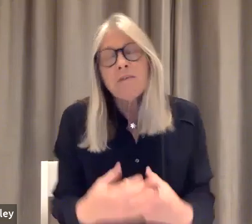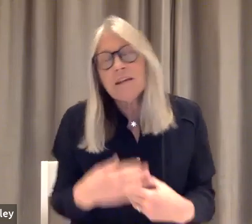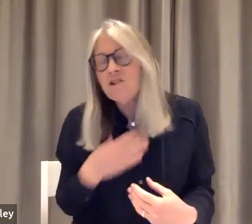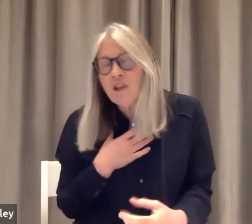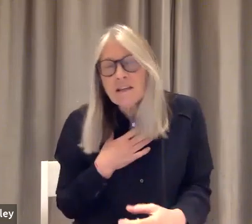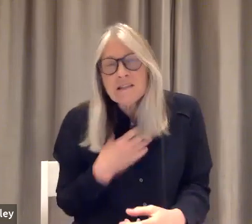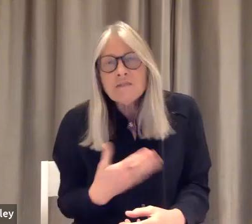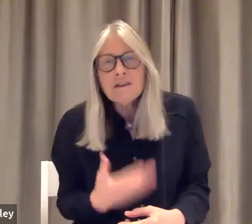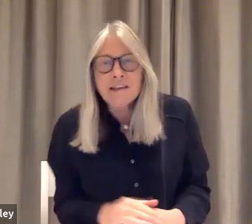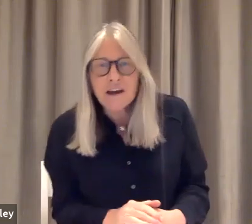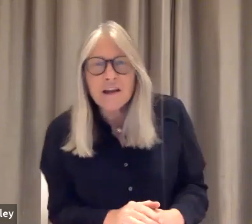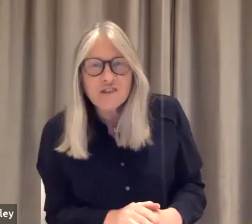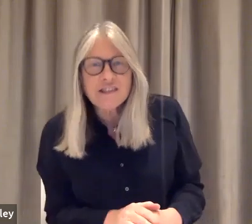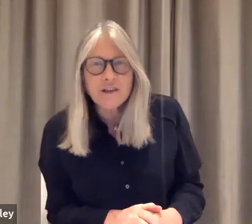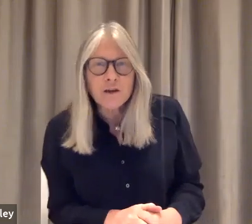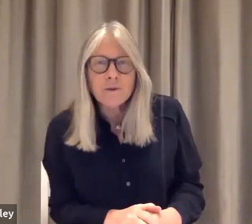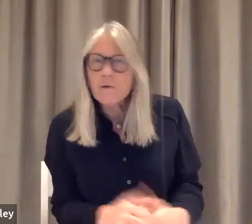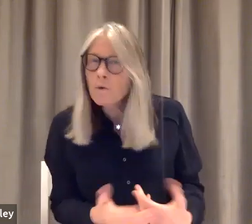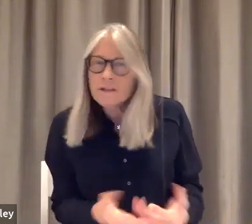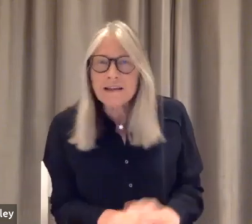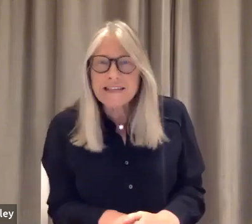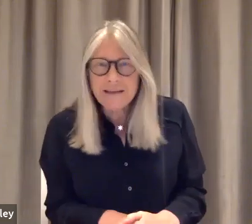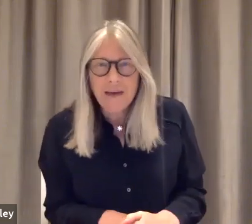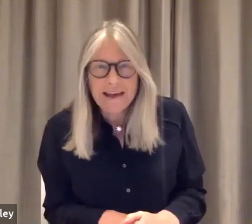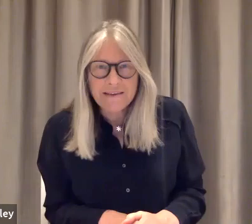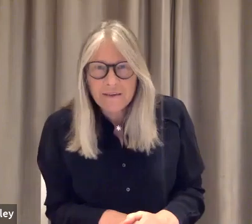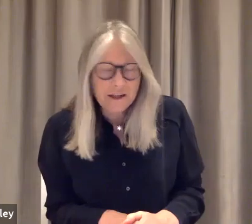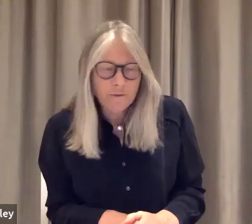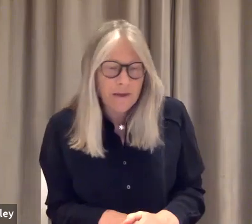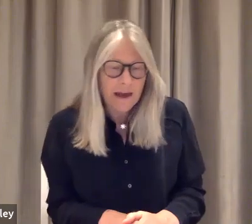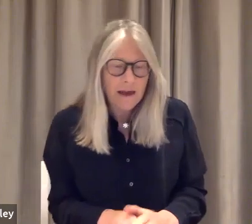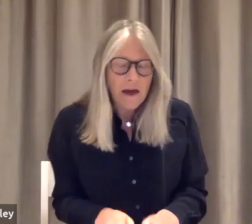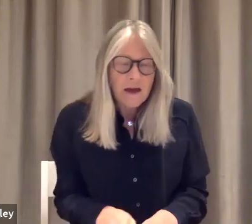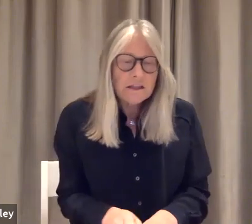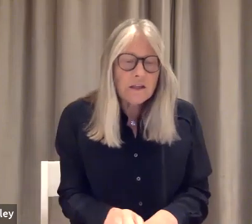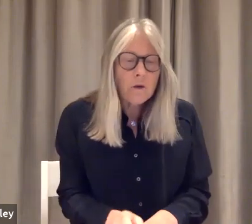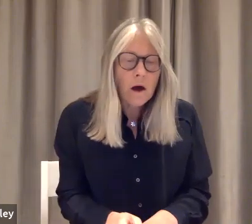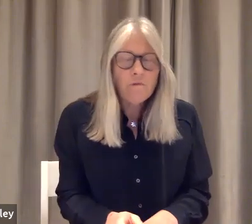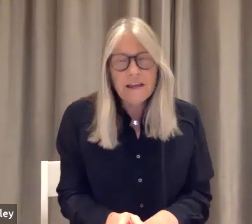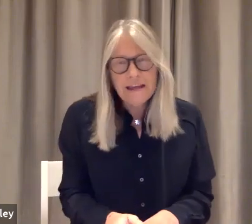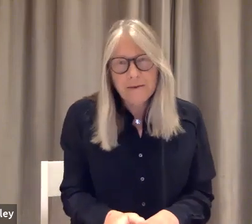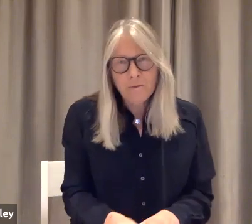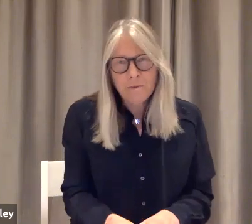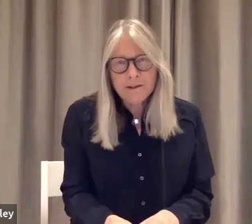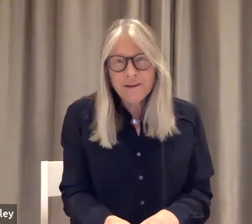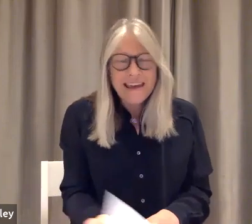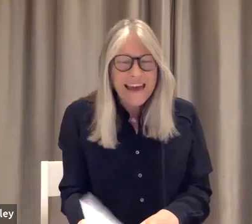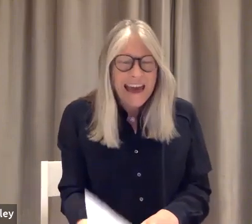is just feels like the kind of gesture that you would automatically make as a human being. So hopefully it won't be too tricky.